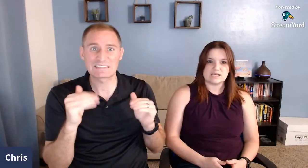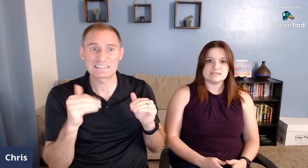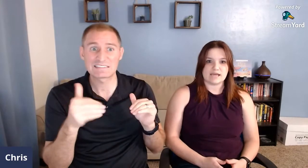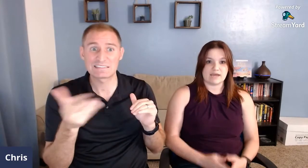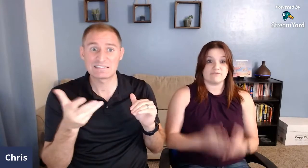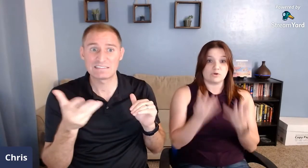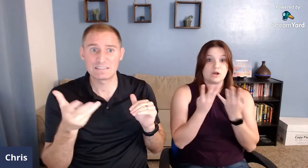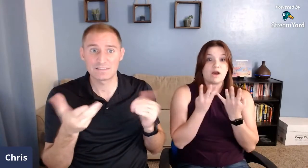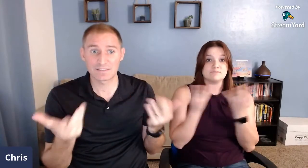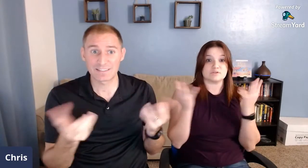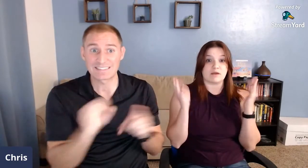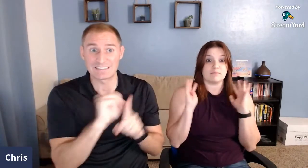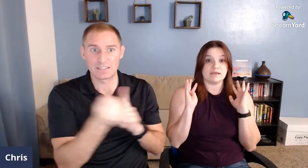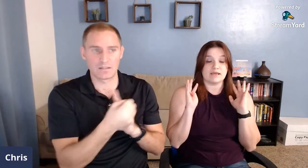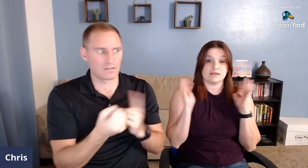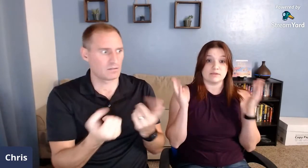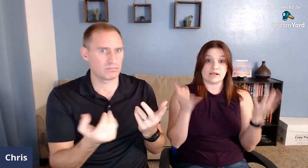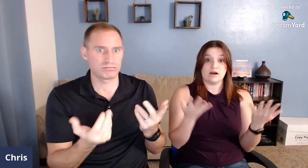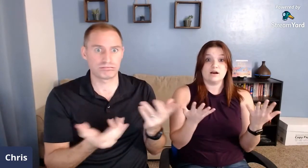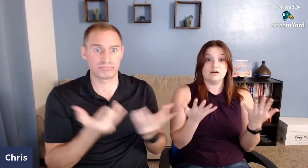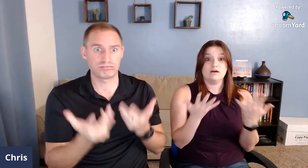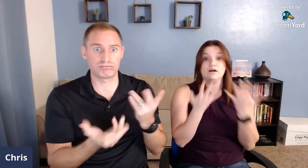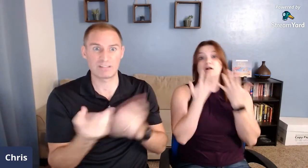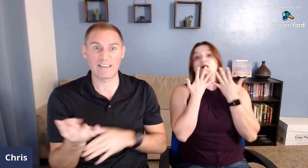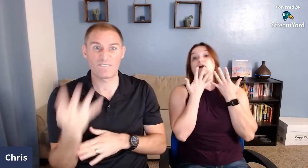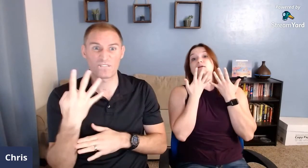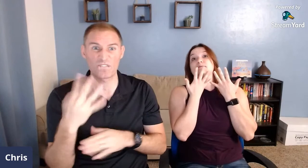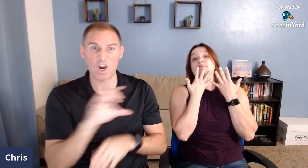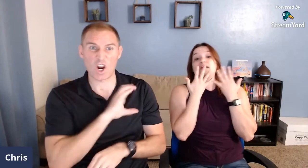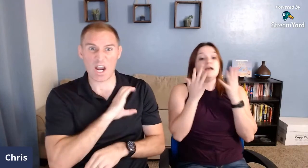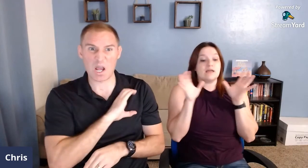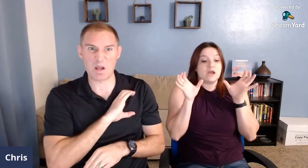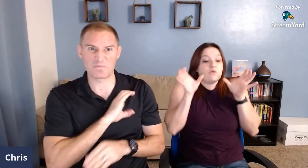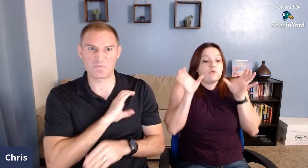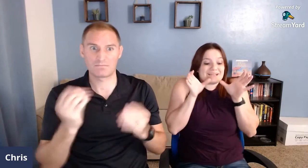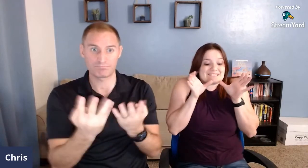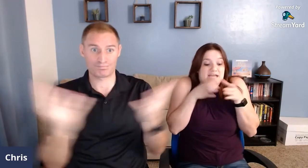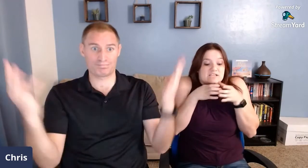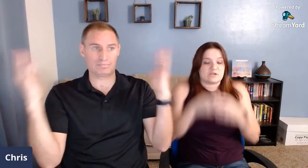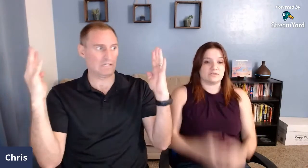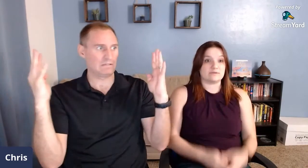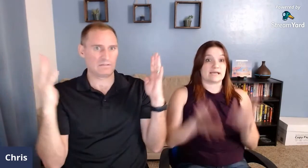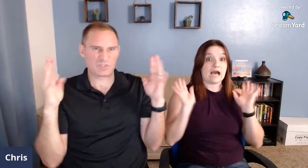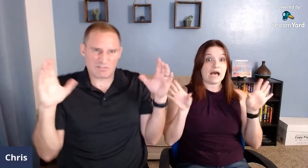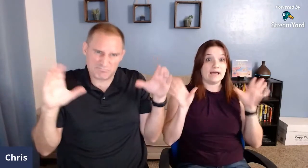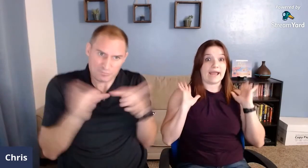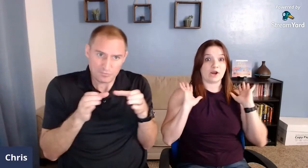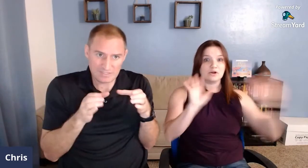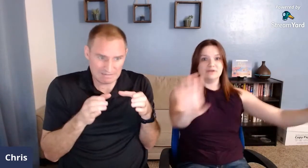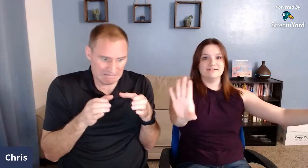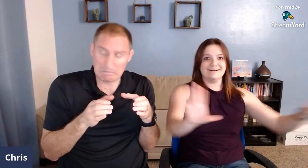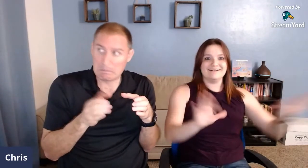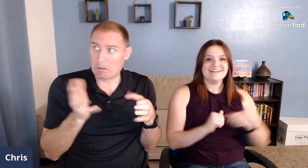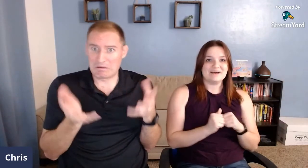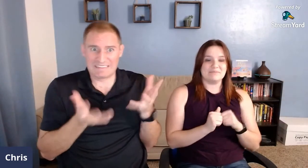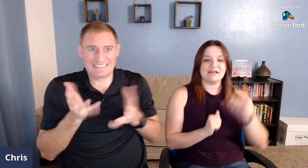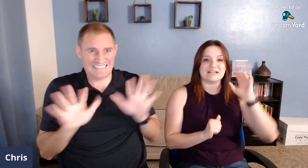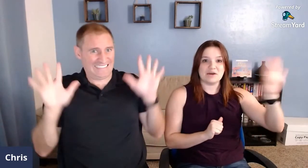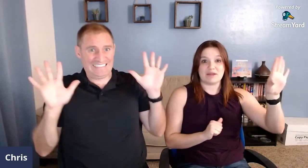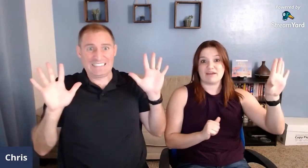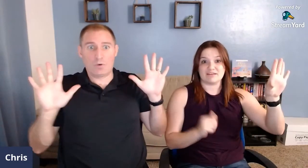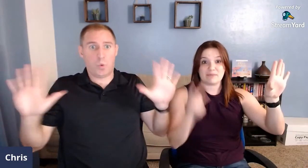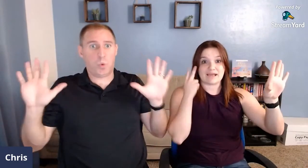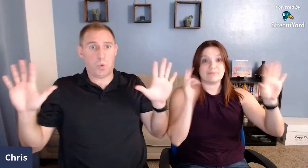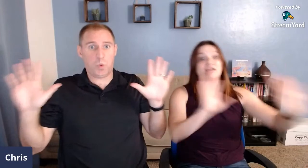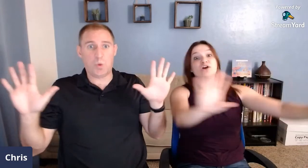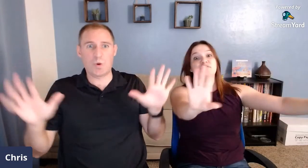little tense, I had 4 cops surround me and they were like, all of it, like we were like this tight circle, and I was like, oh, air. I'm like,